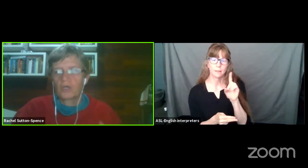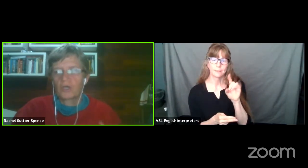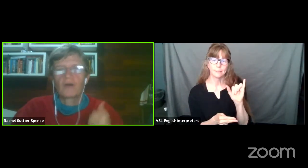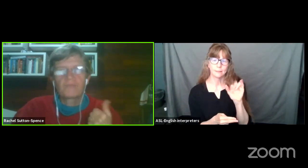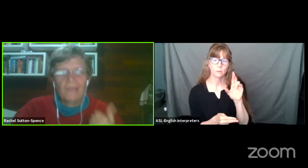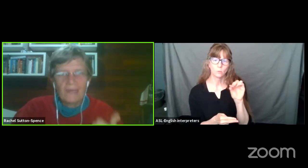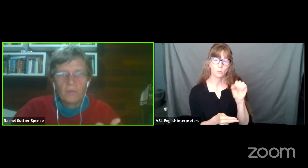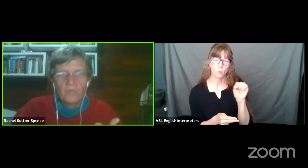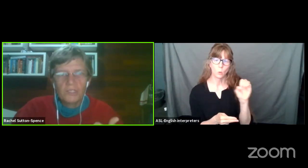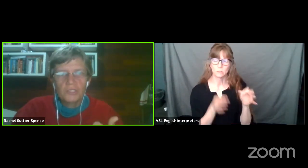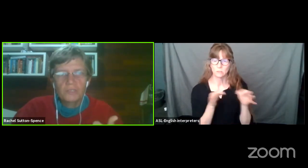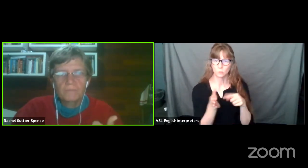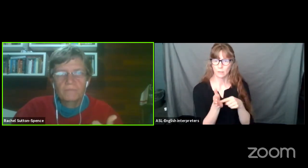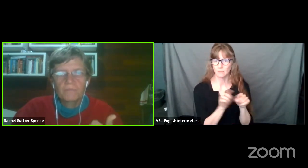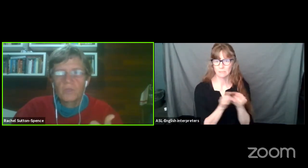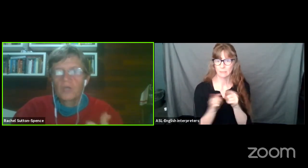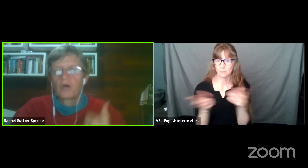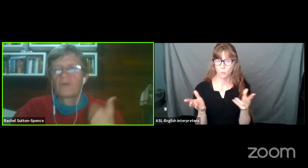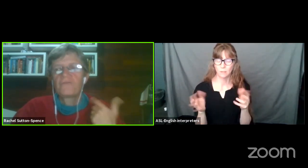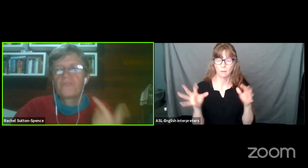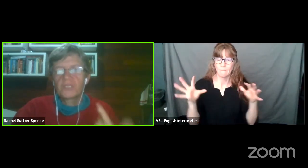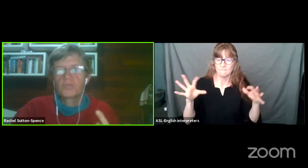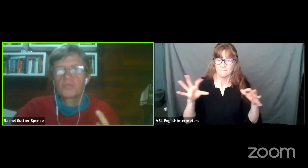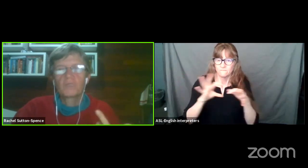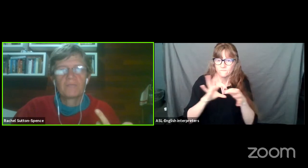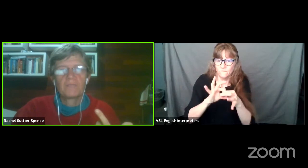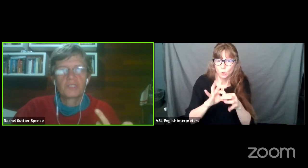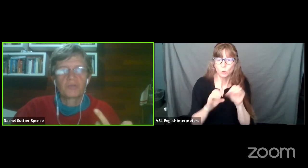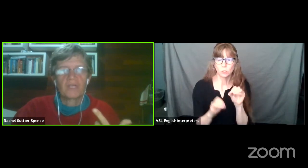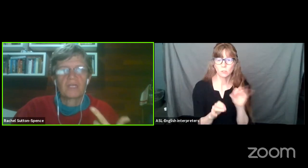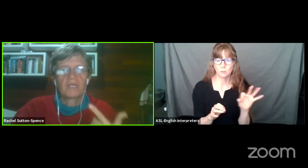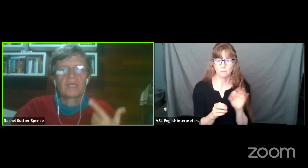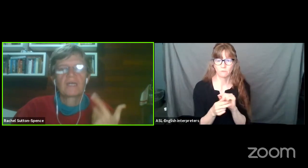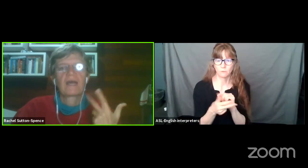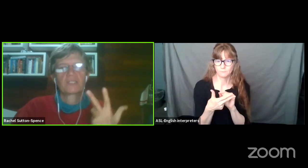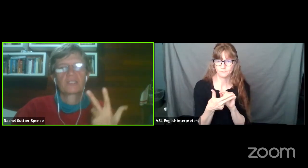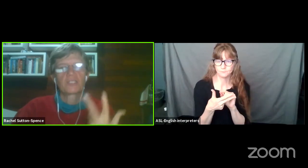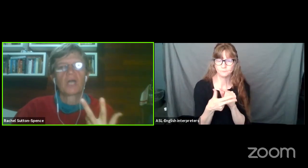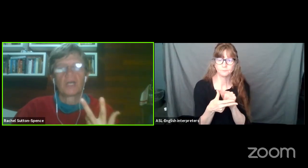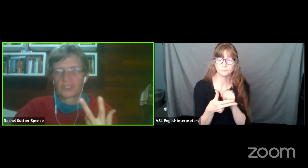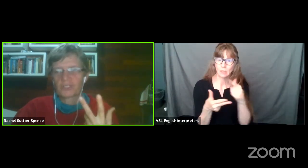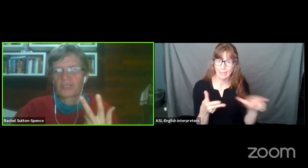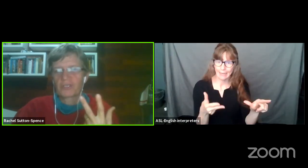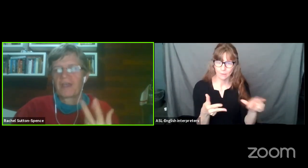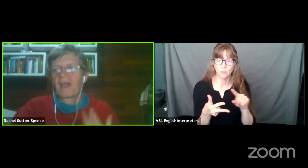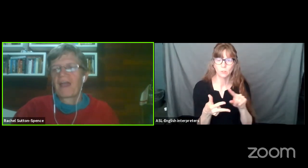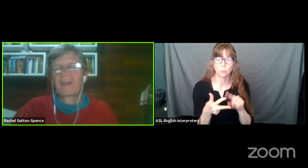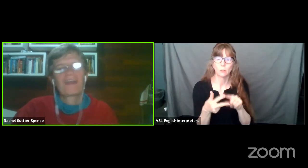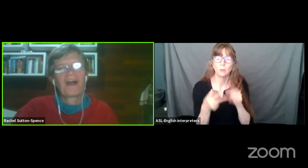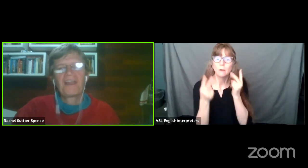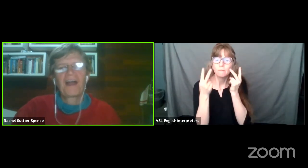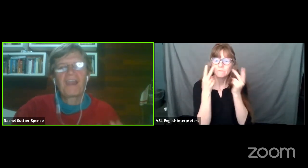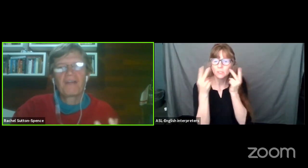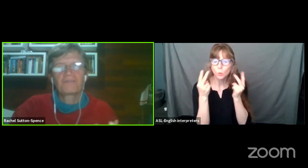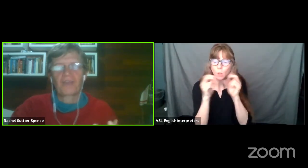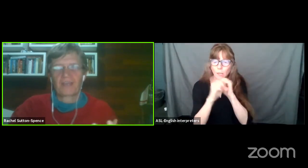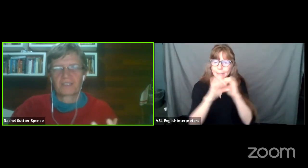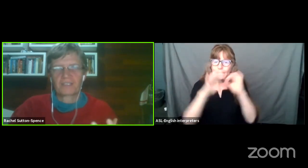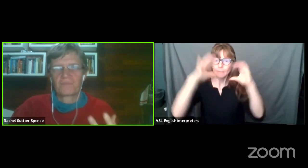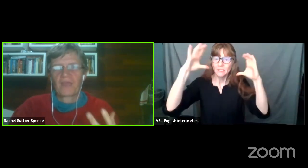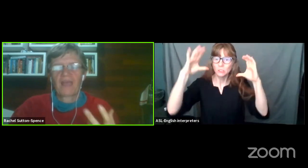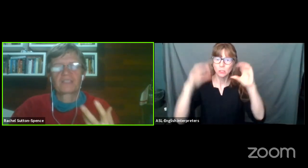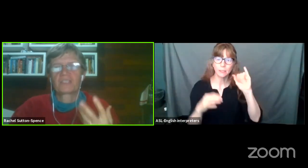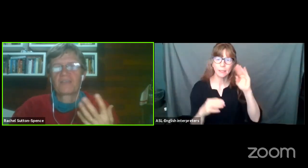fusion of language, of visual imagery, and dance. And I love